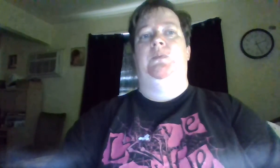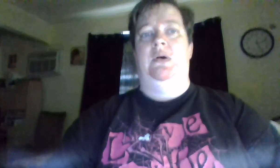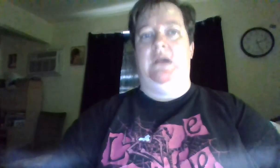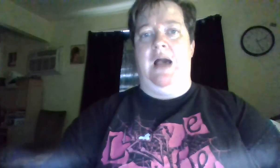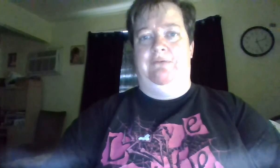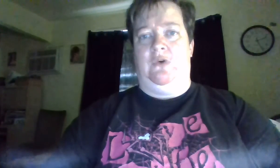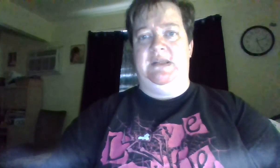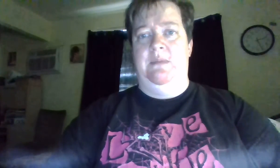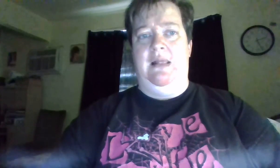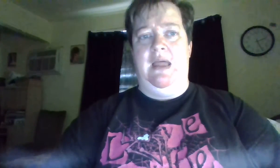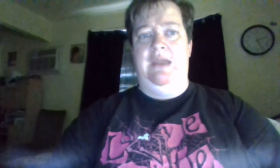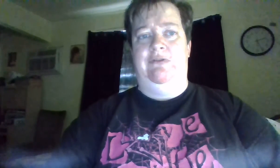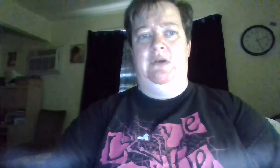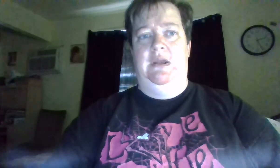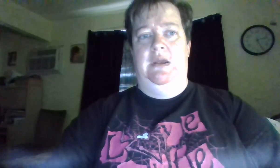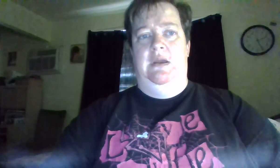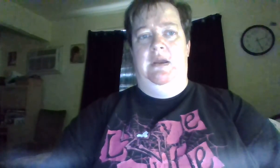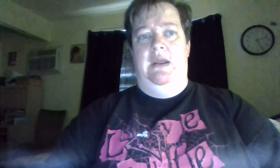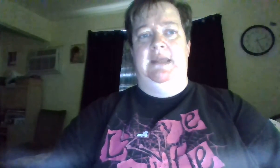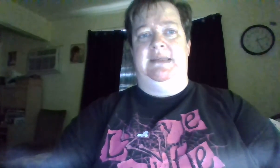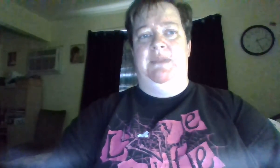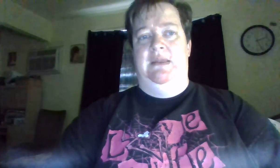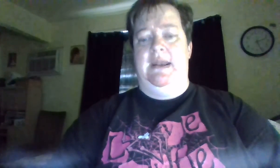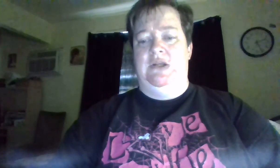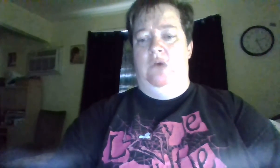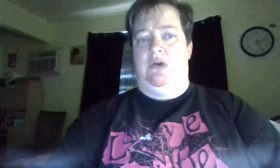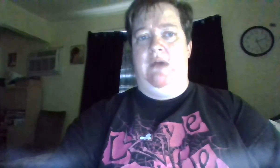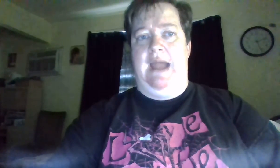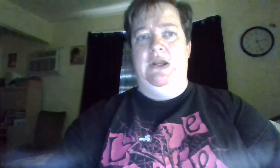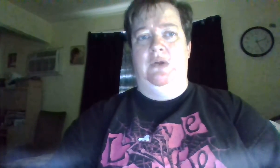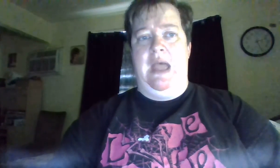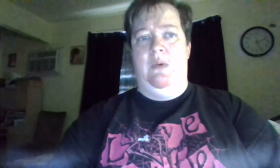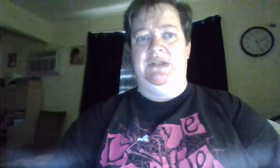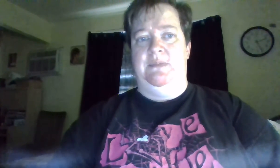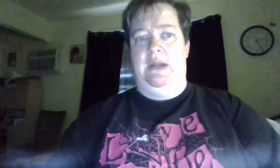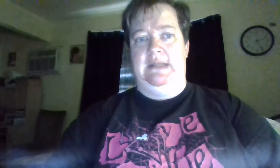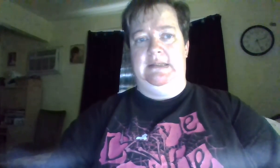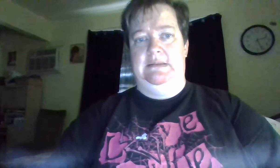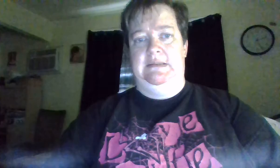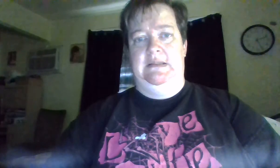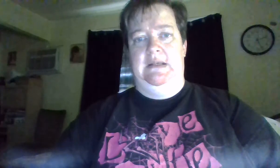put God first in my life, it's something that I don't regret. I don't know how else to put it.